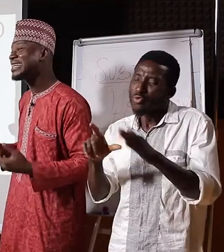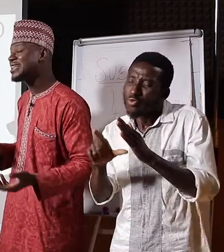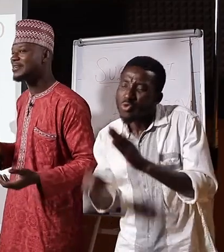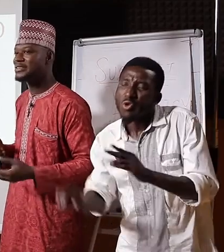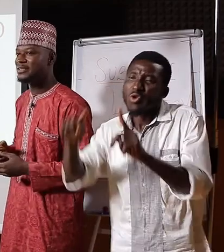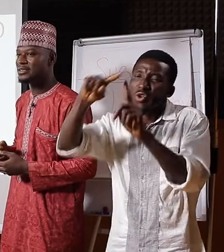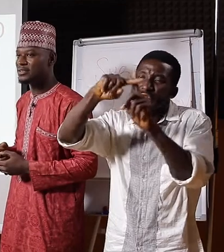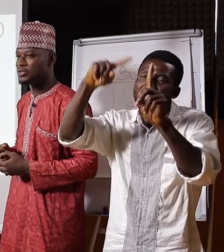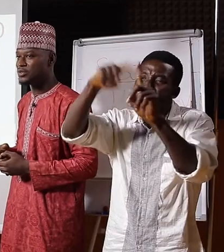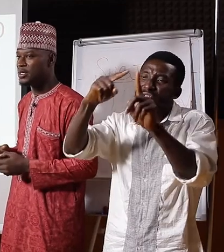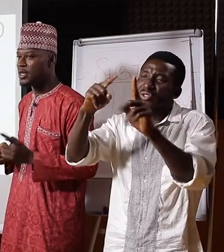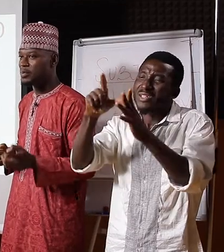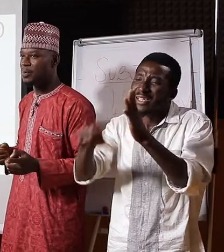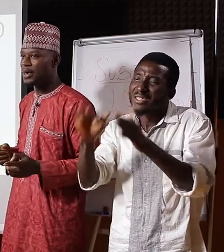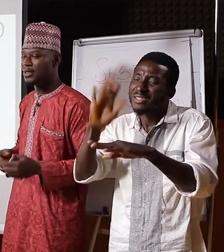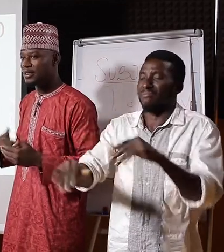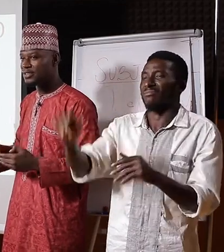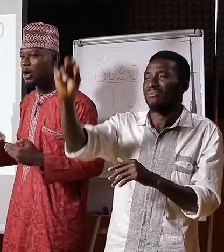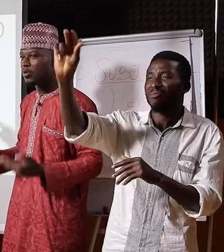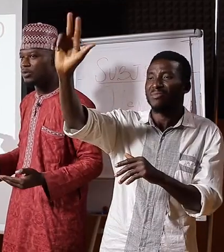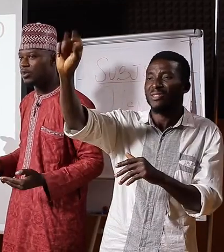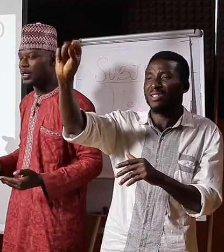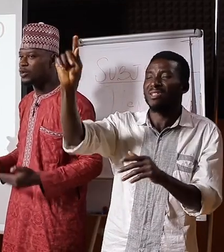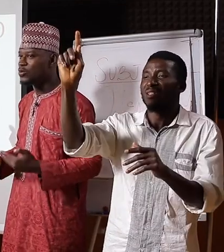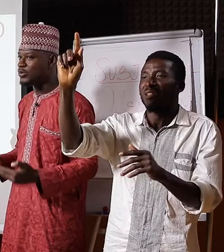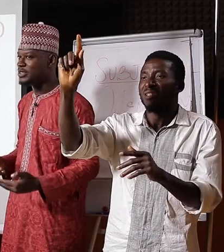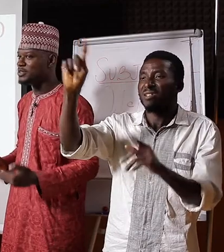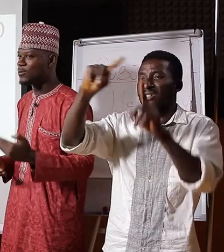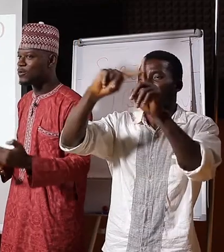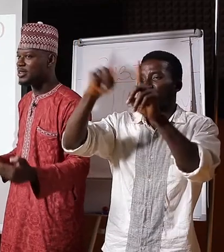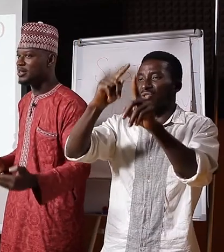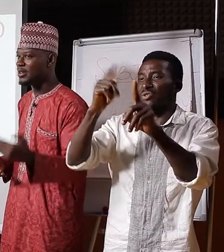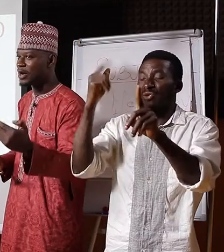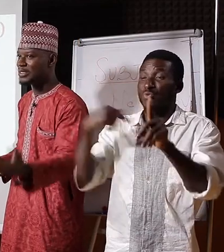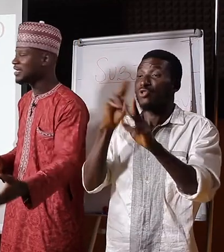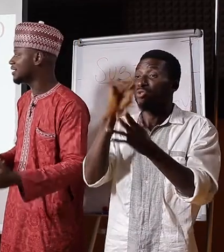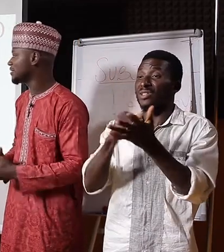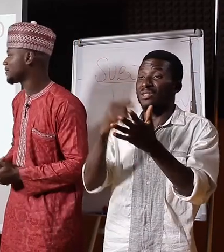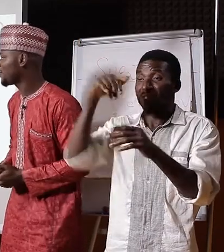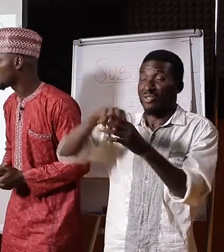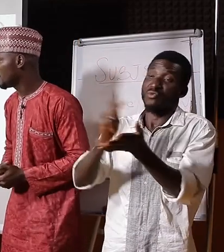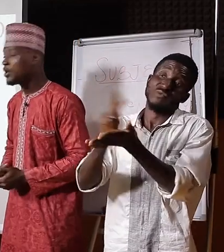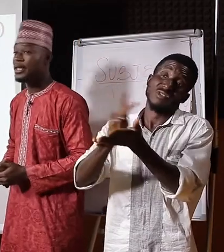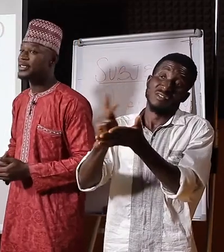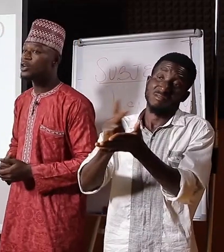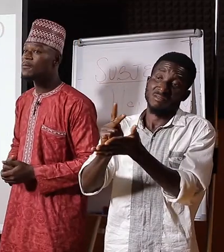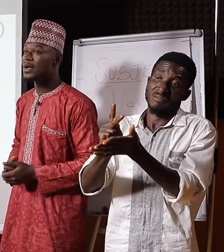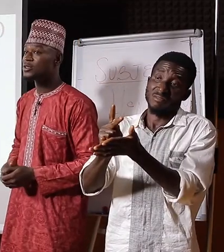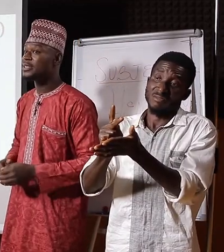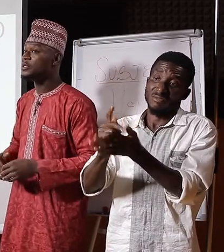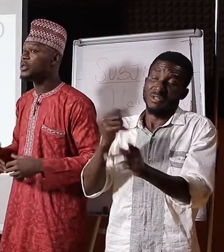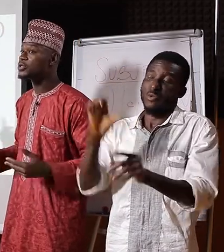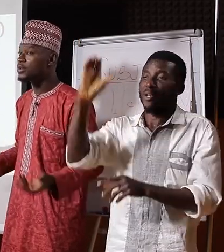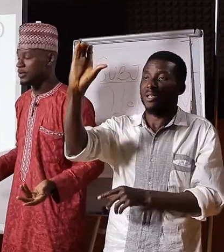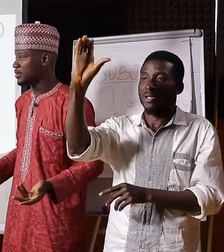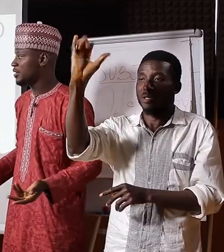of less than 30 degrees Celsius. Remember, it is our cooking oil. We use it for cooking in our cylinders. Then the second